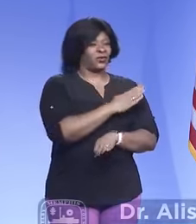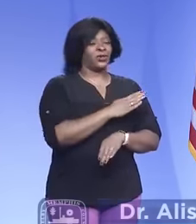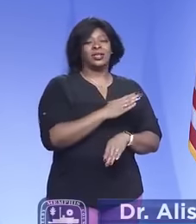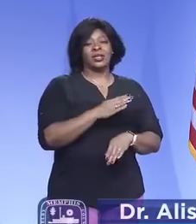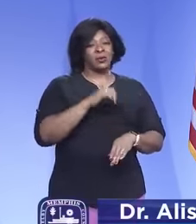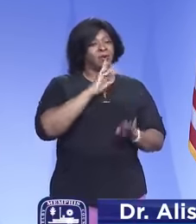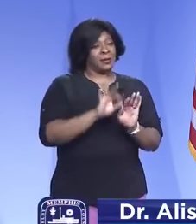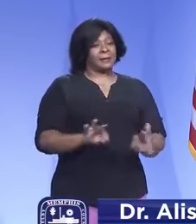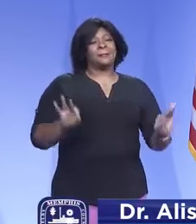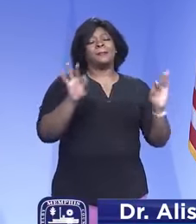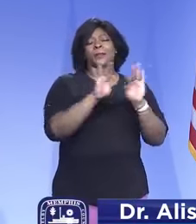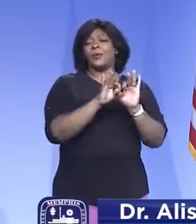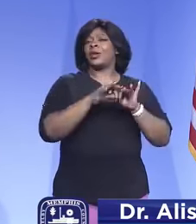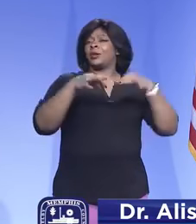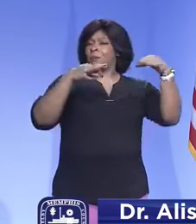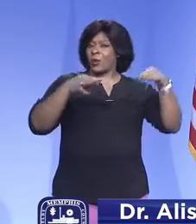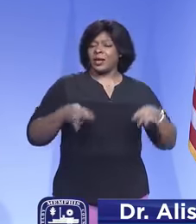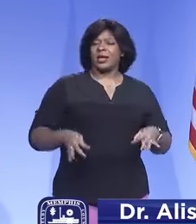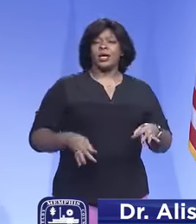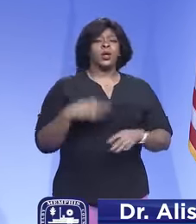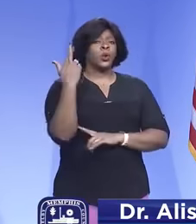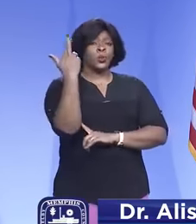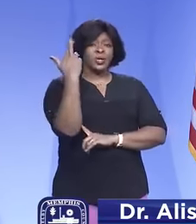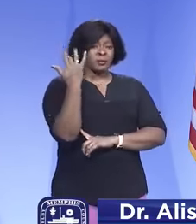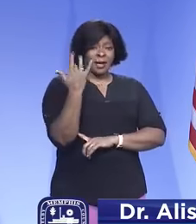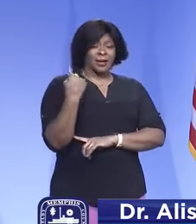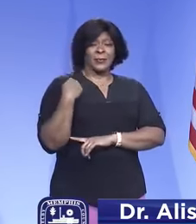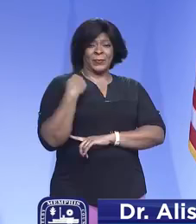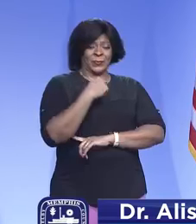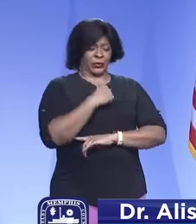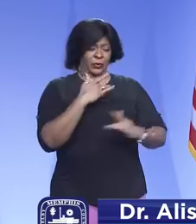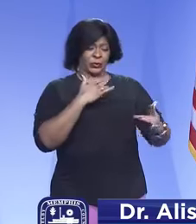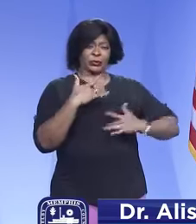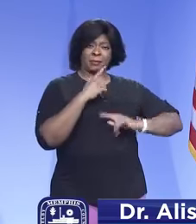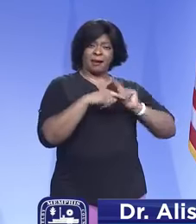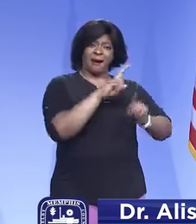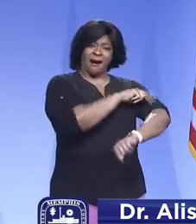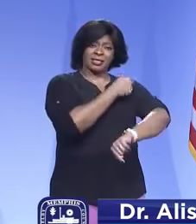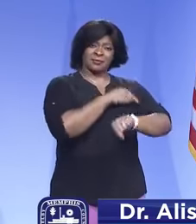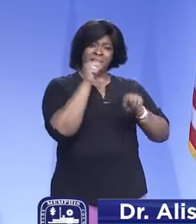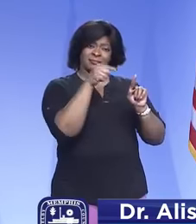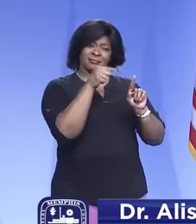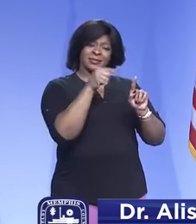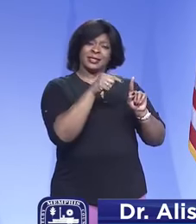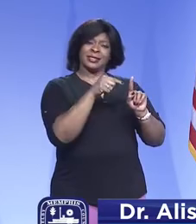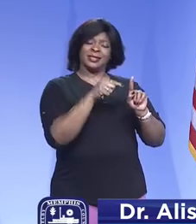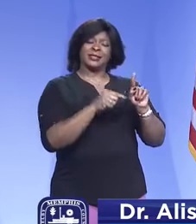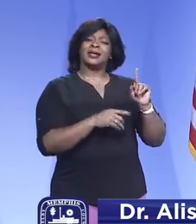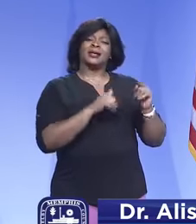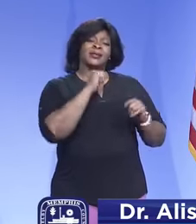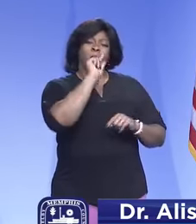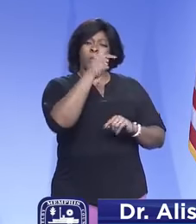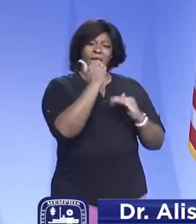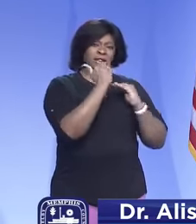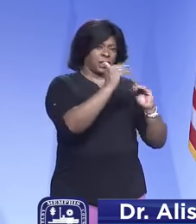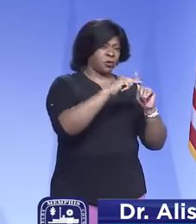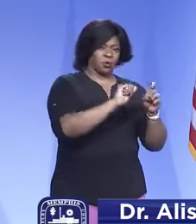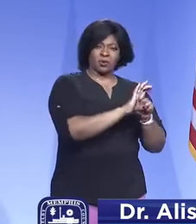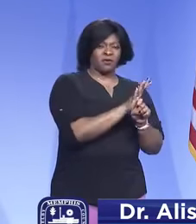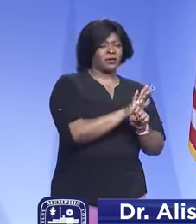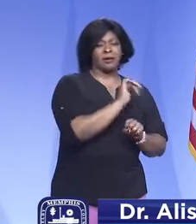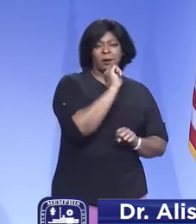it's really important to point out the reason we really are concerned about hospital capacity is not just limited to